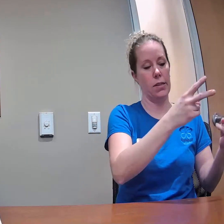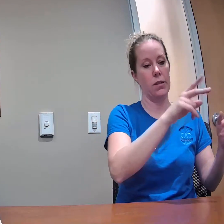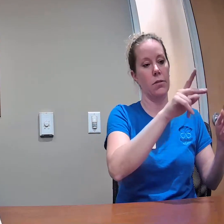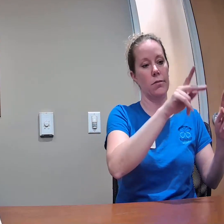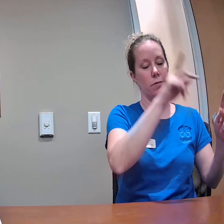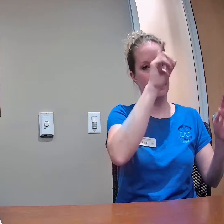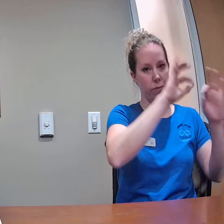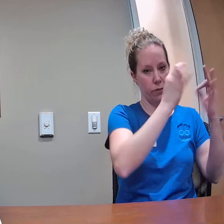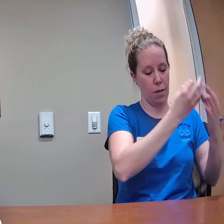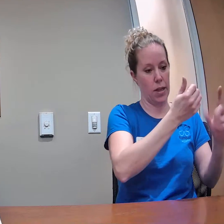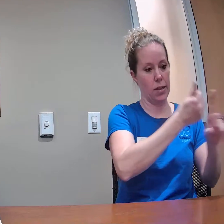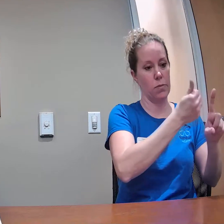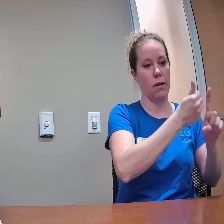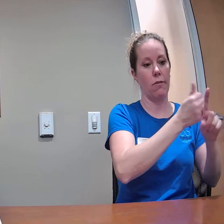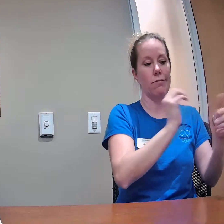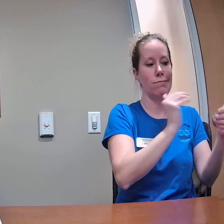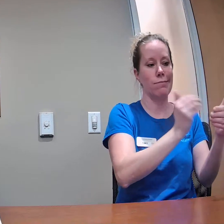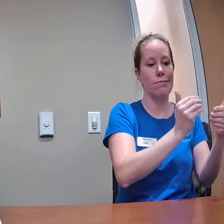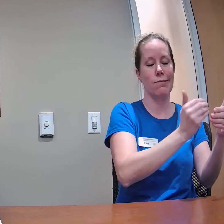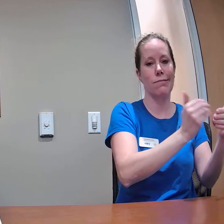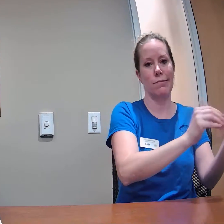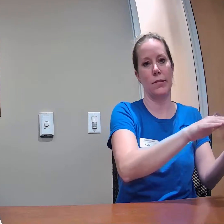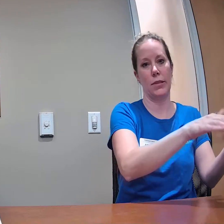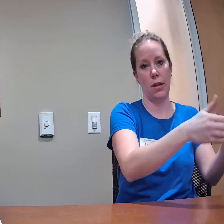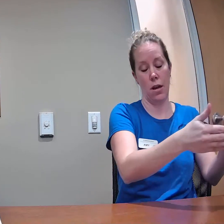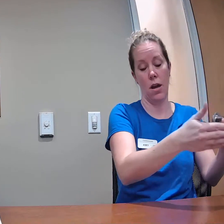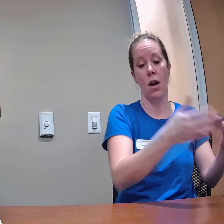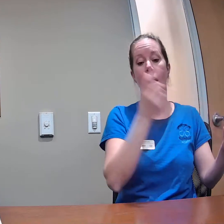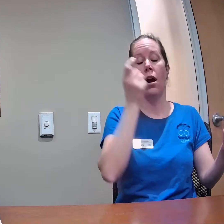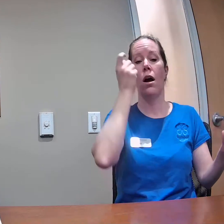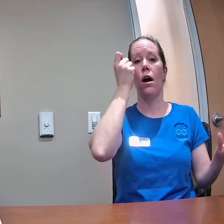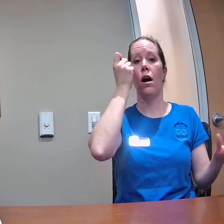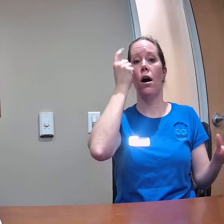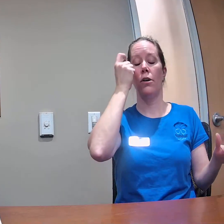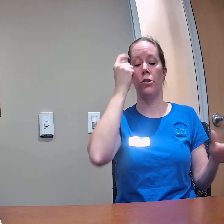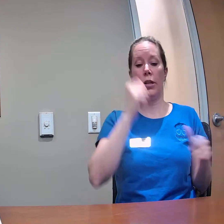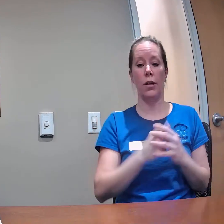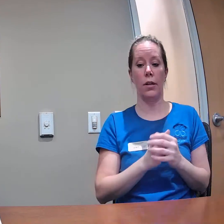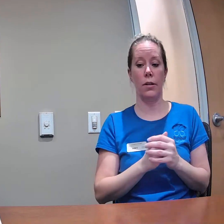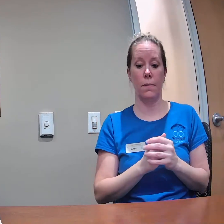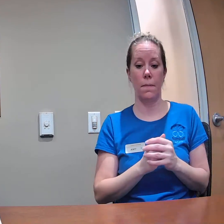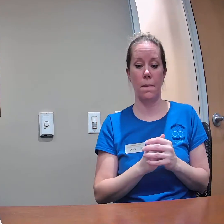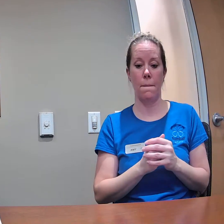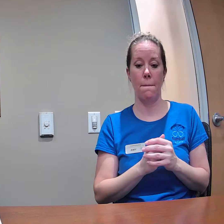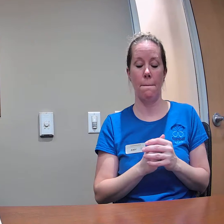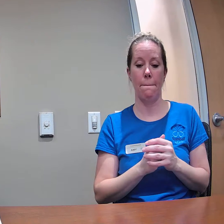However, the family has a right to visit the resident